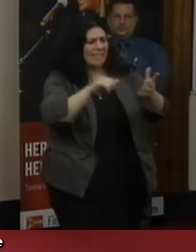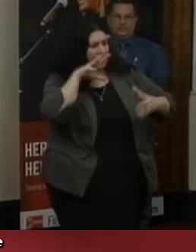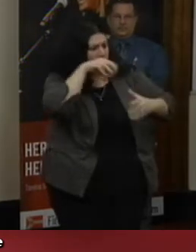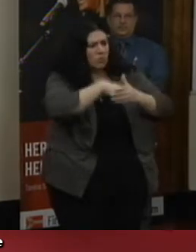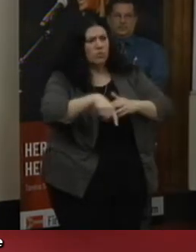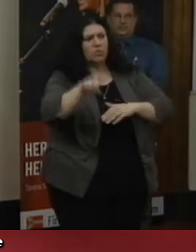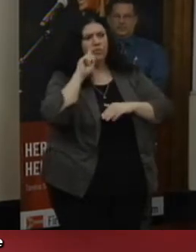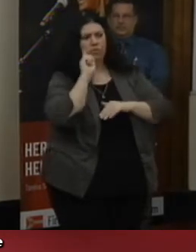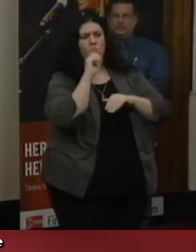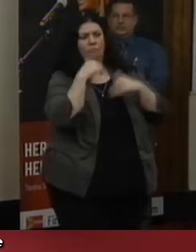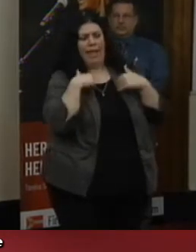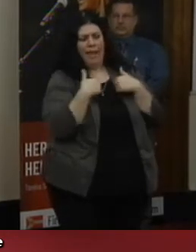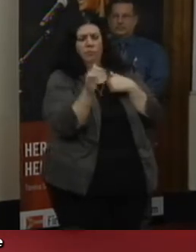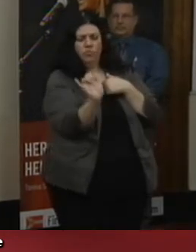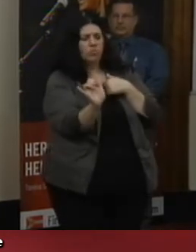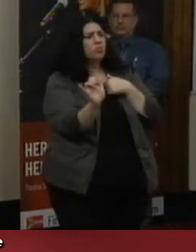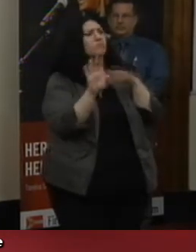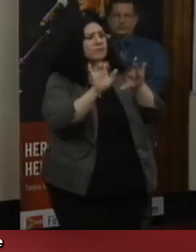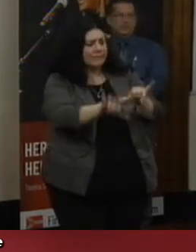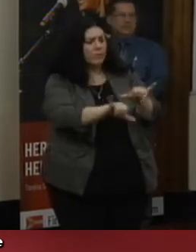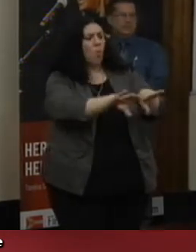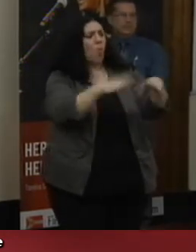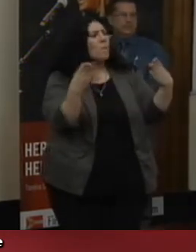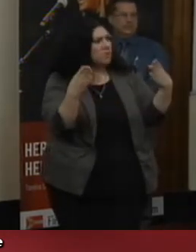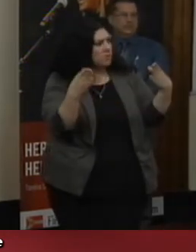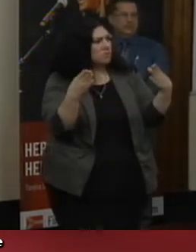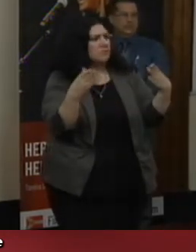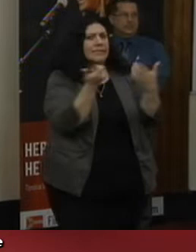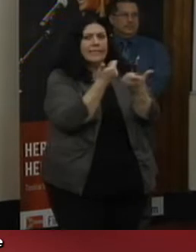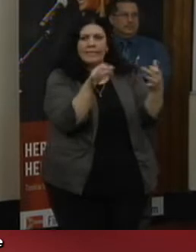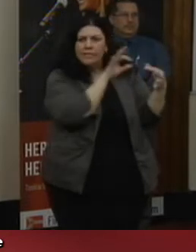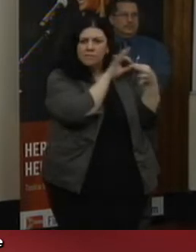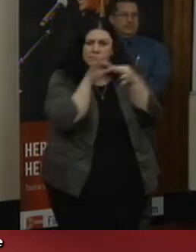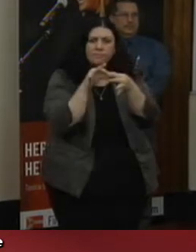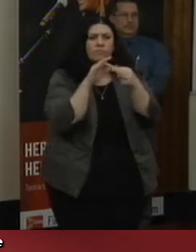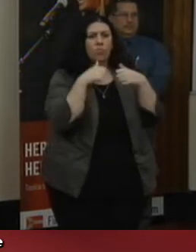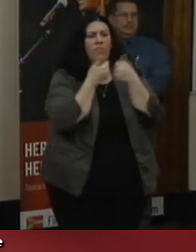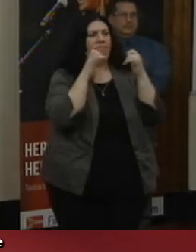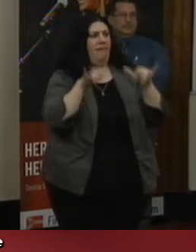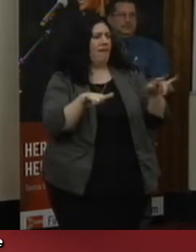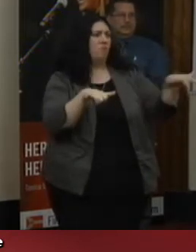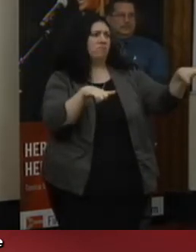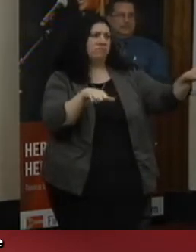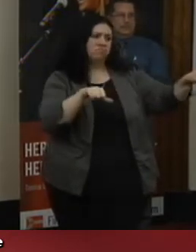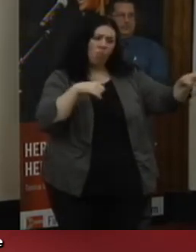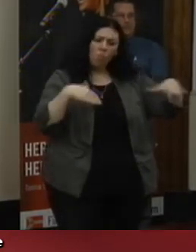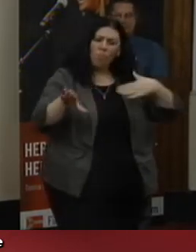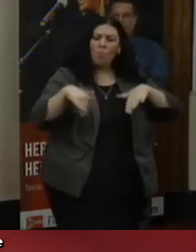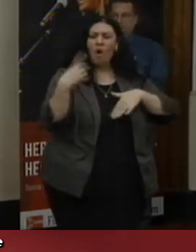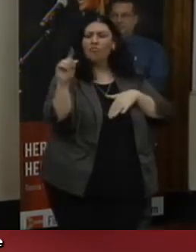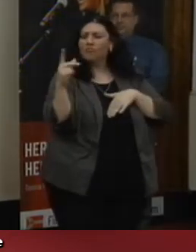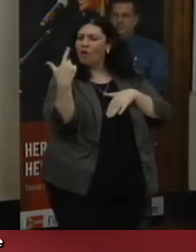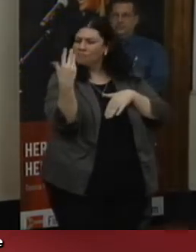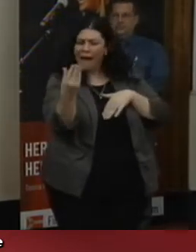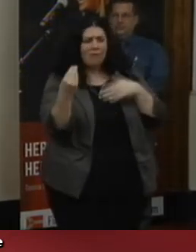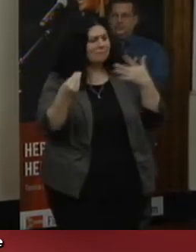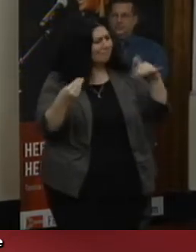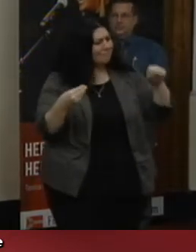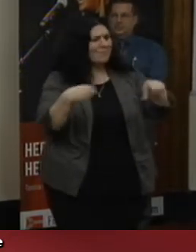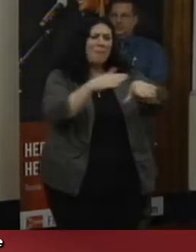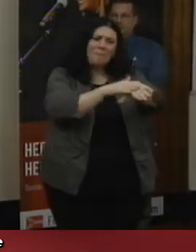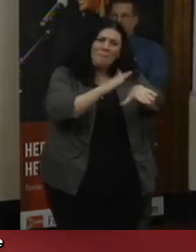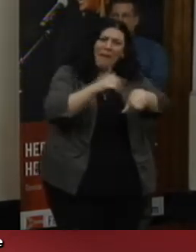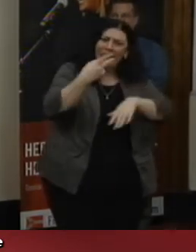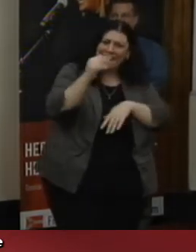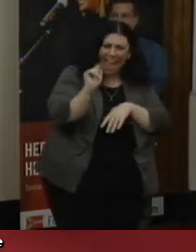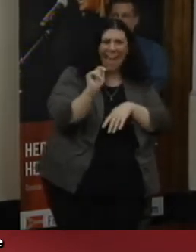too, remain open. They are accepted, of course, anything related to that. Yeah, walk your dog, pet your